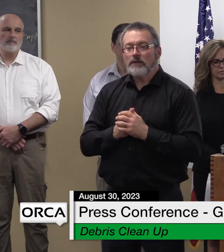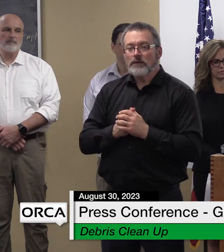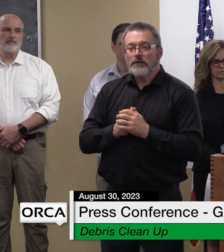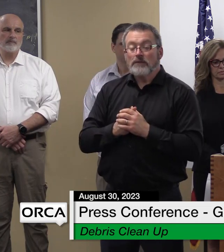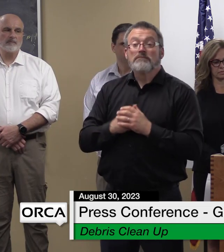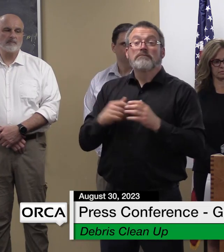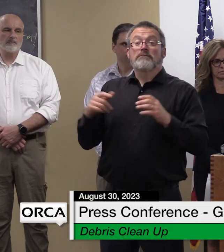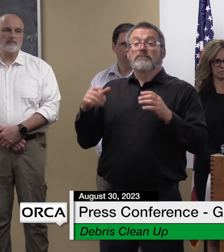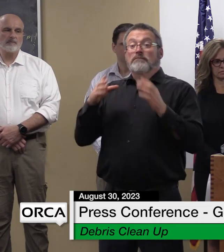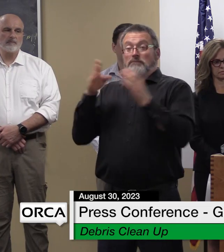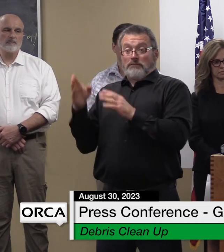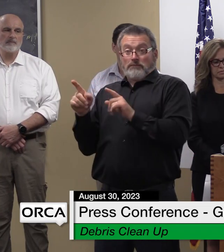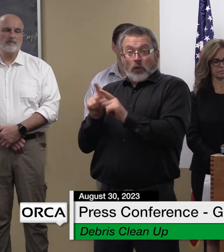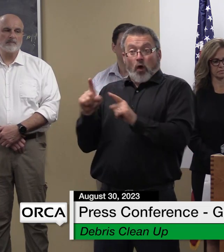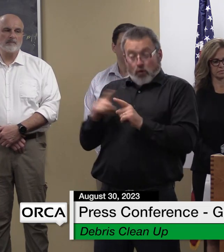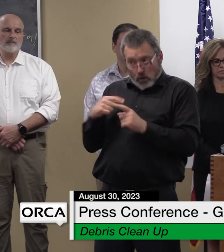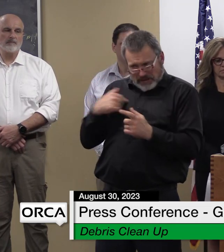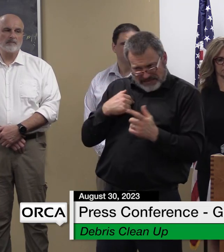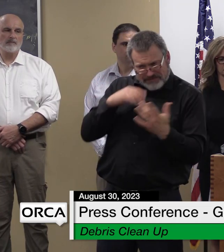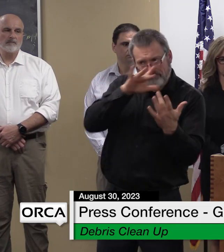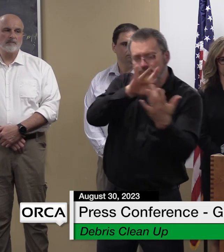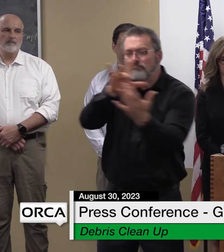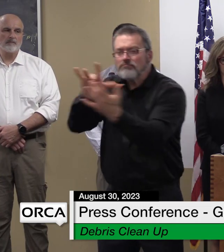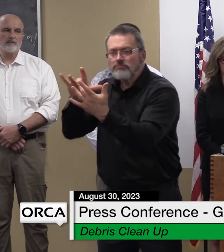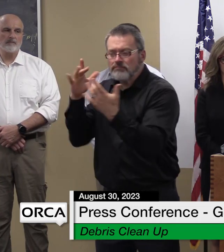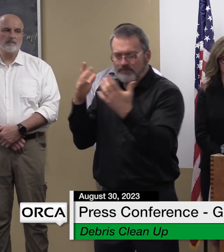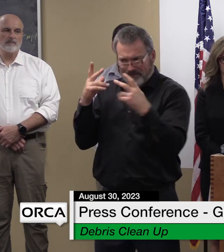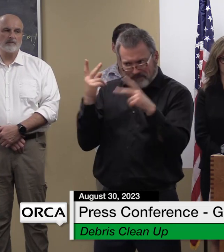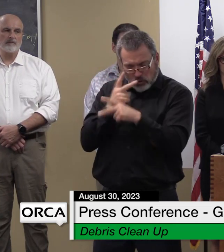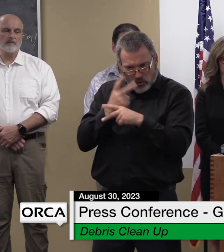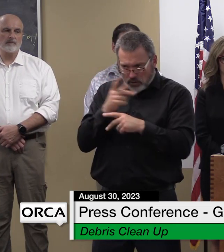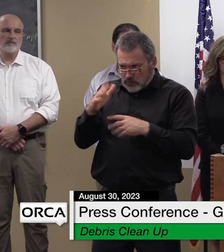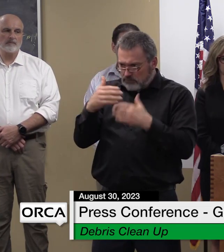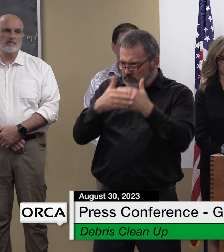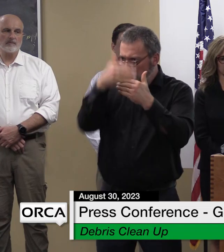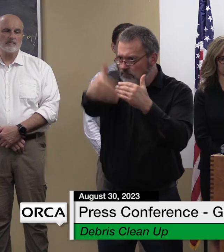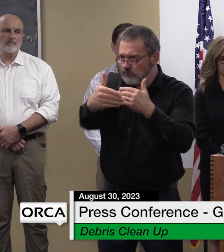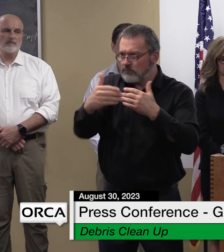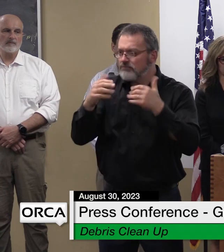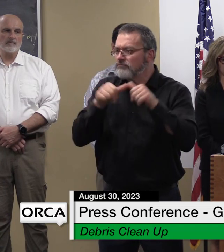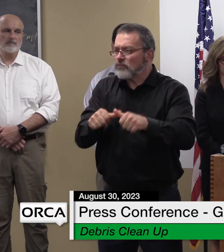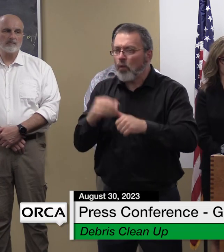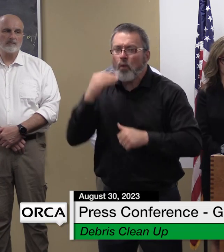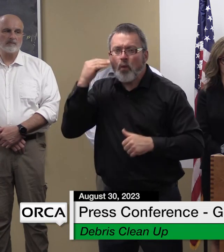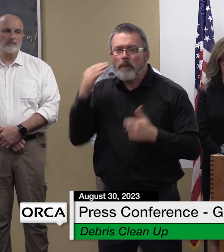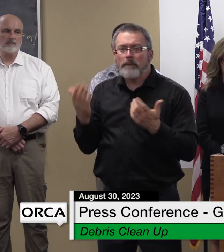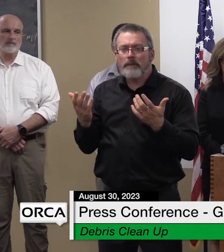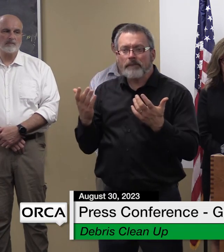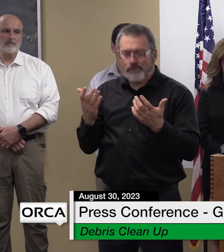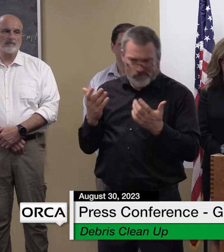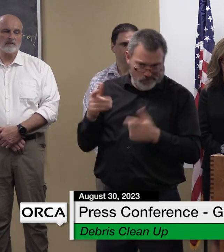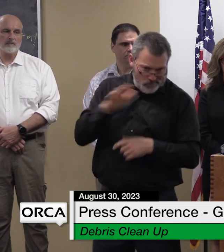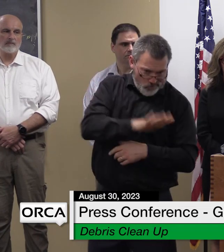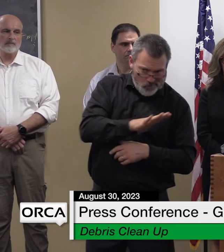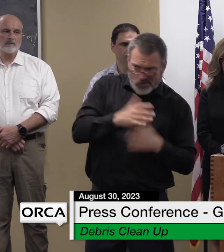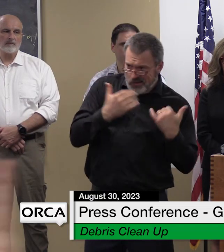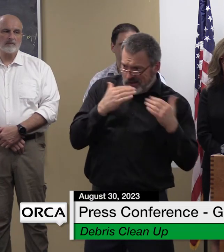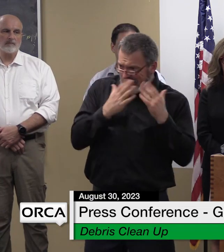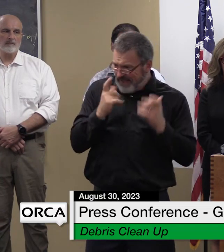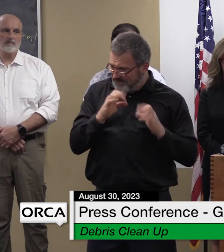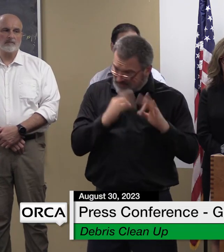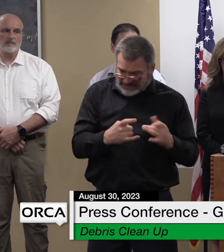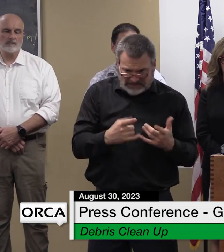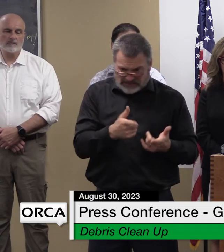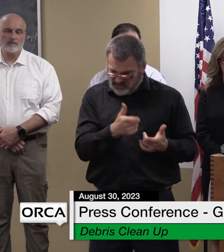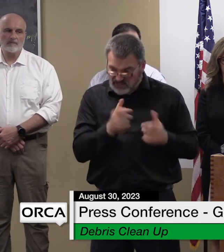housing condition is stable, and if it changes, they can call us and we can help them with direct housing. Lastly,